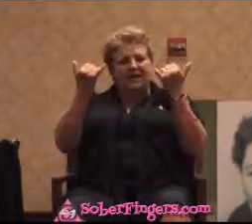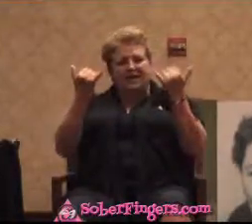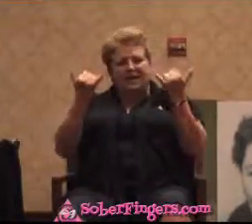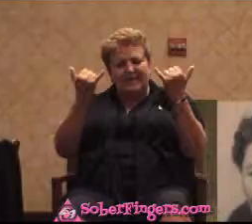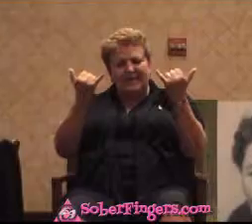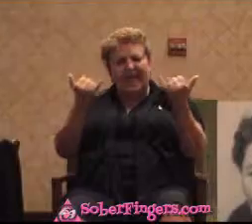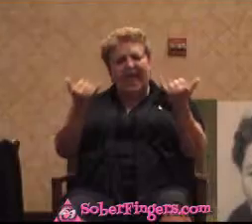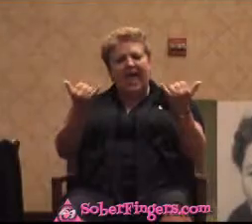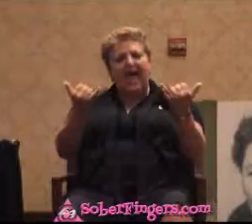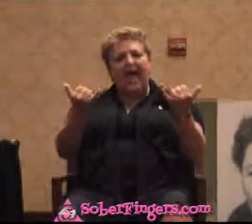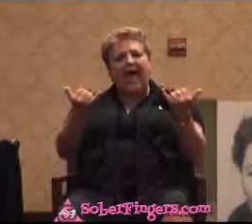but